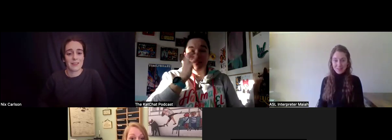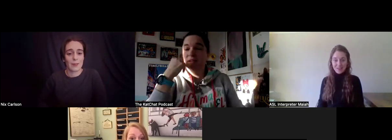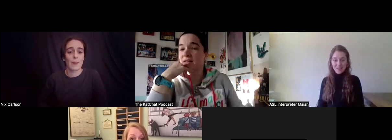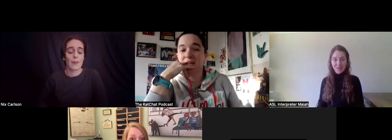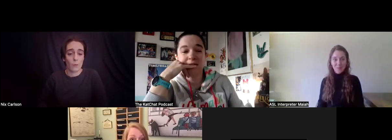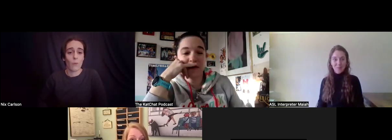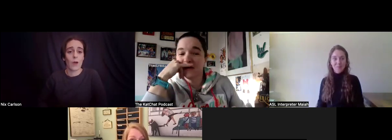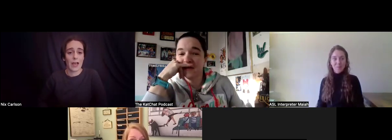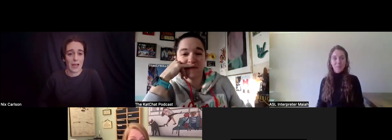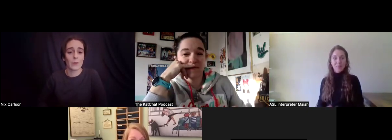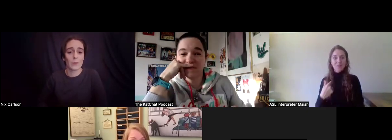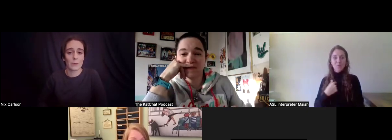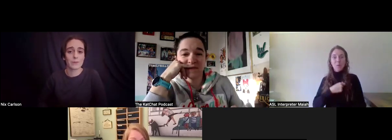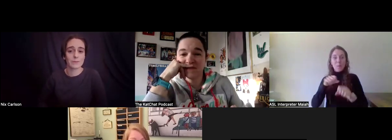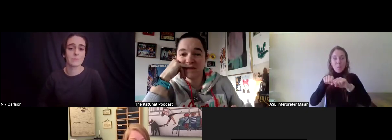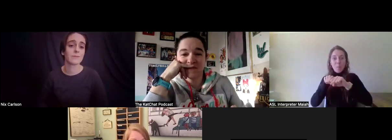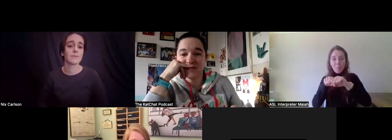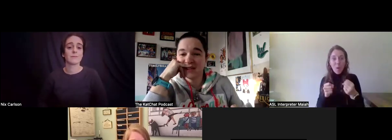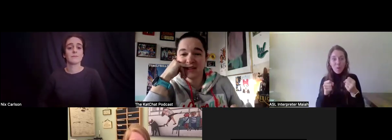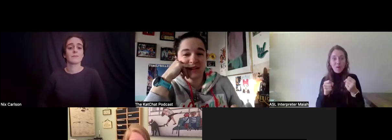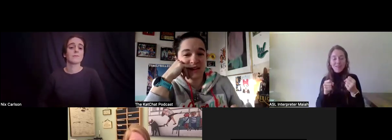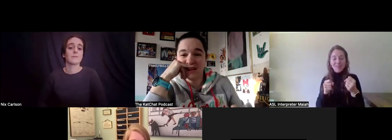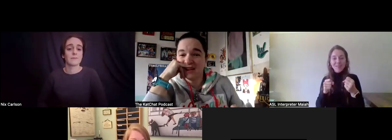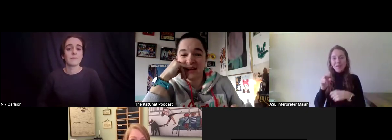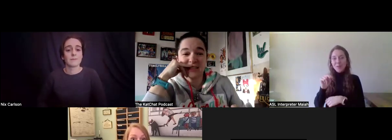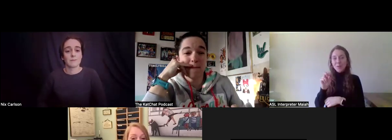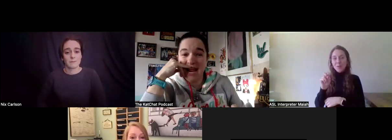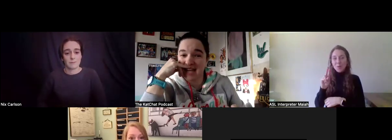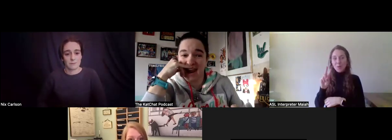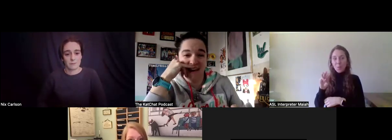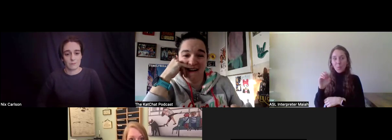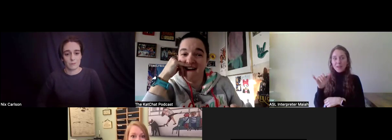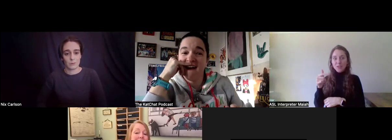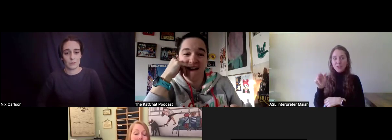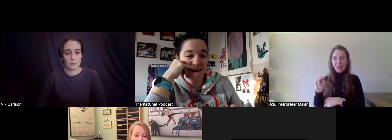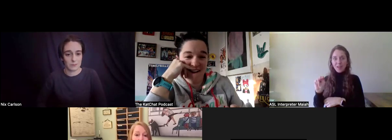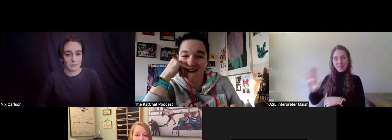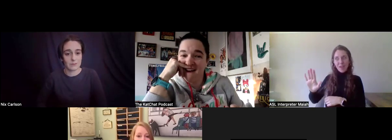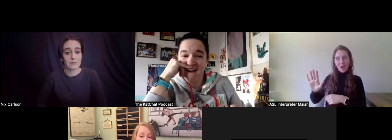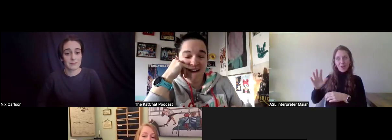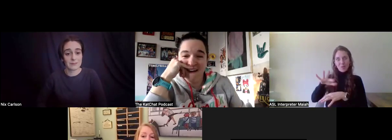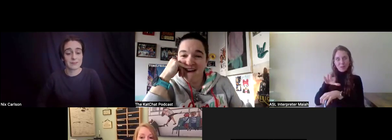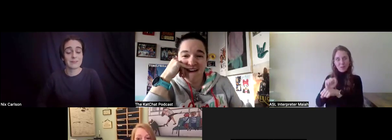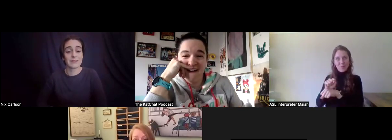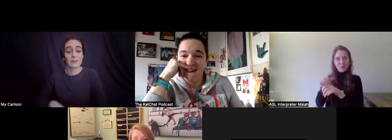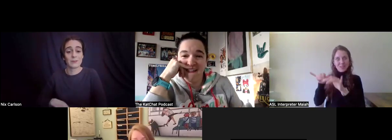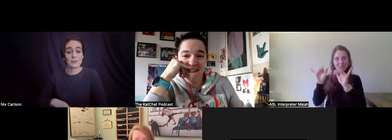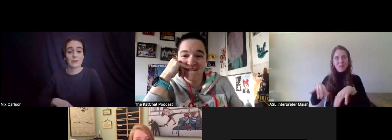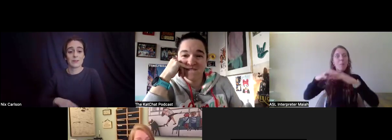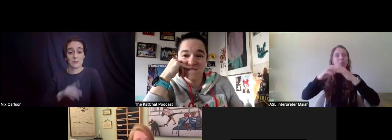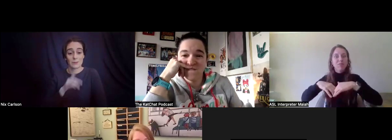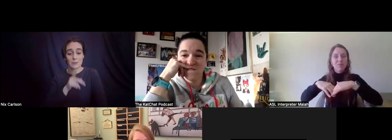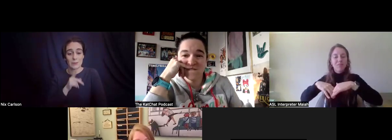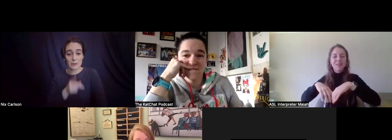We broke Norwegian's reservation system. So they had to Amazing. yes, it was so that in